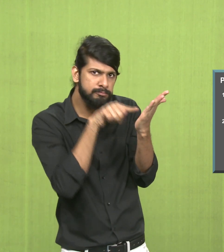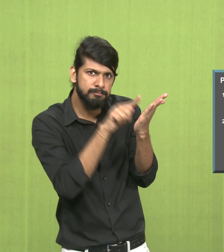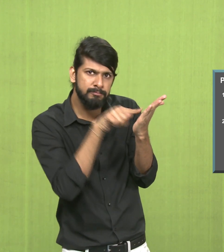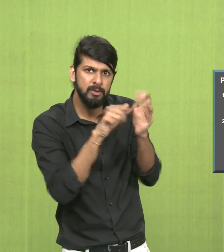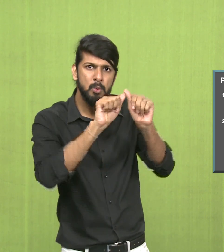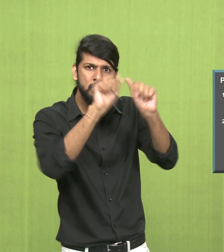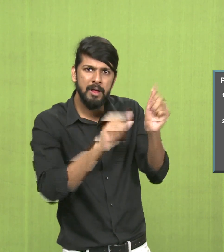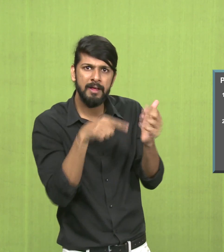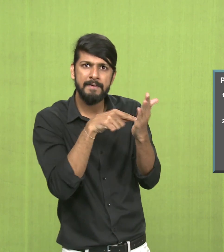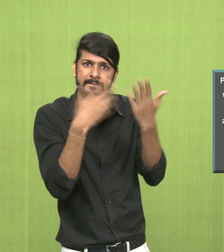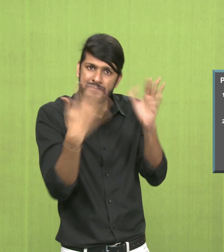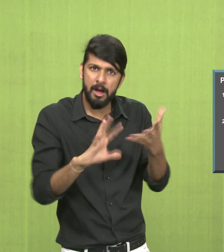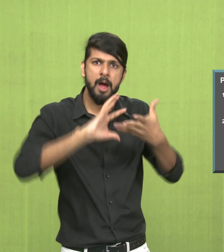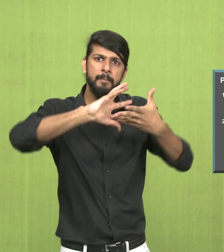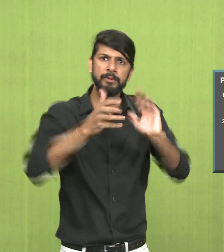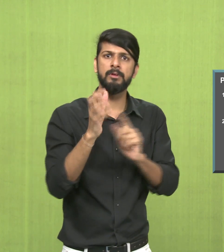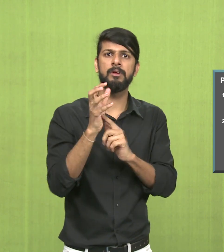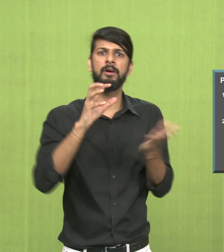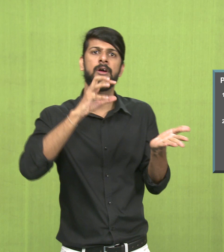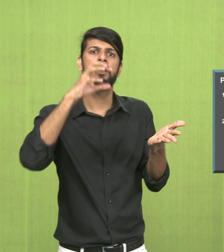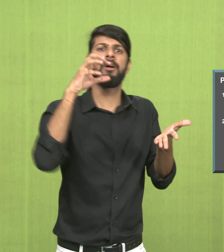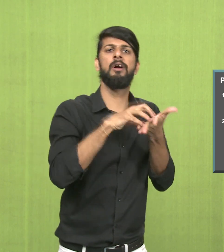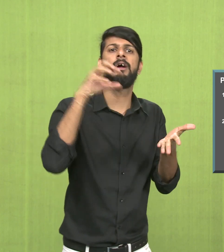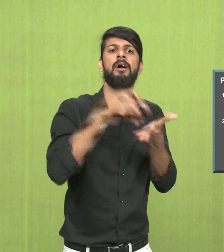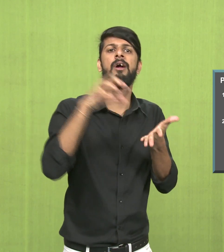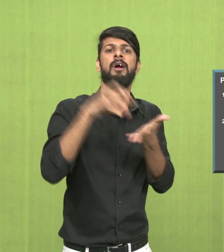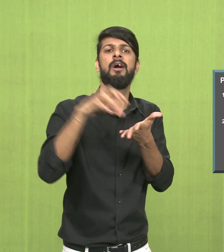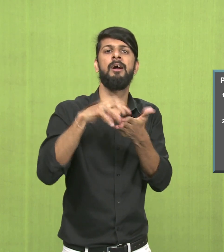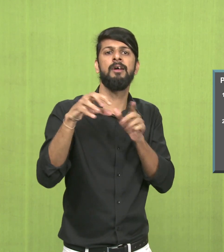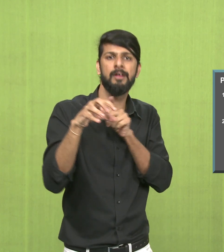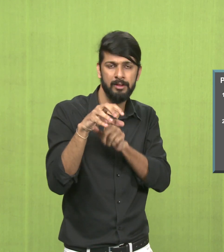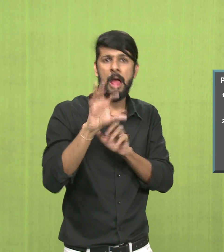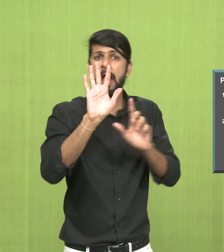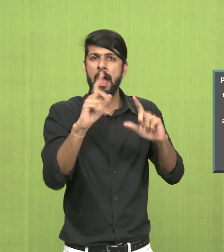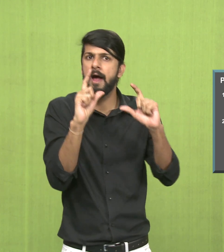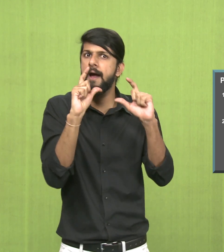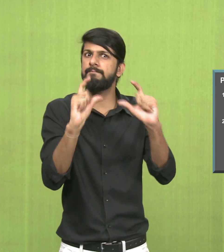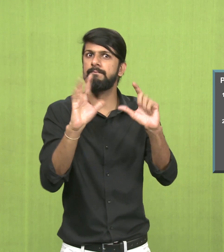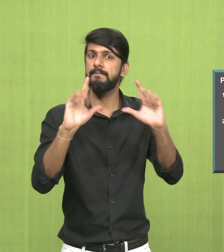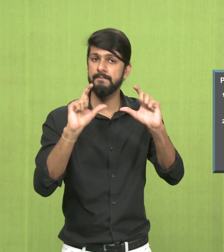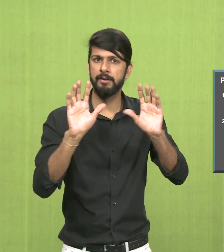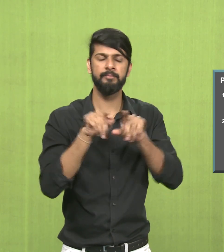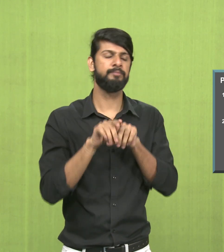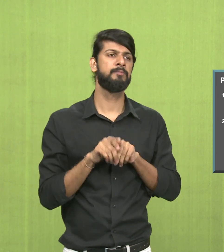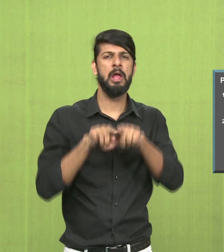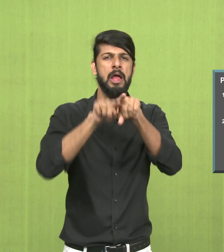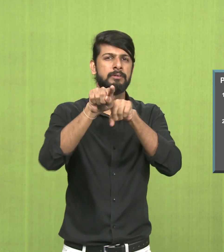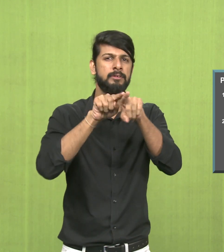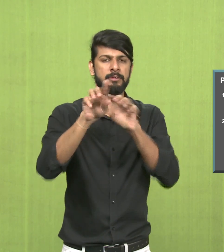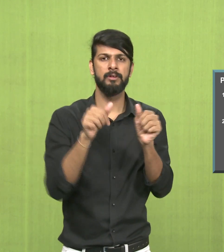For example, in the picture you see the word ma is made. So, it is carved first and then